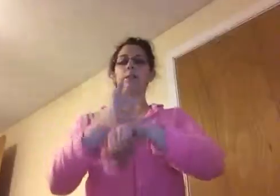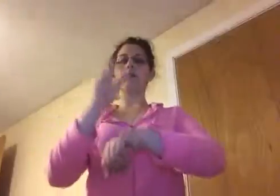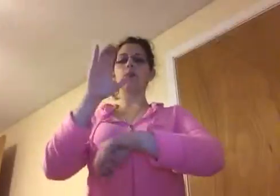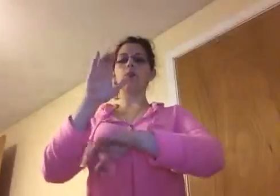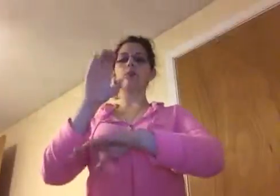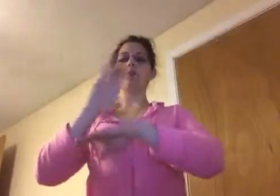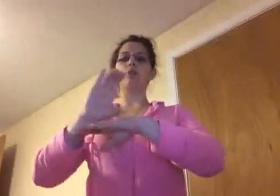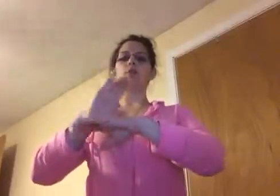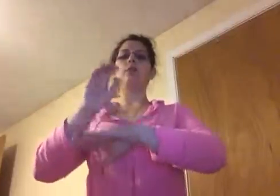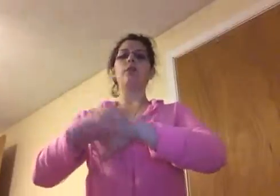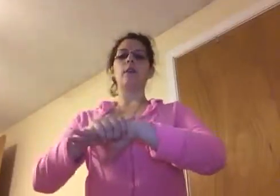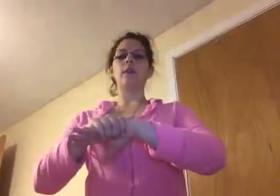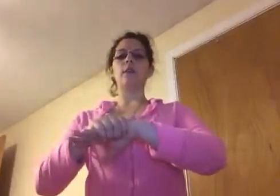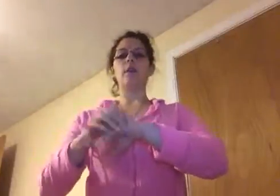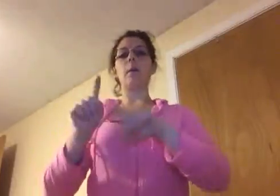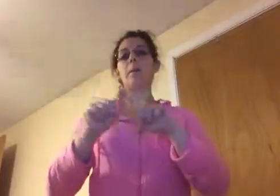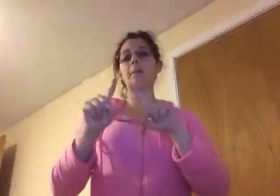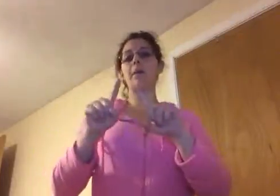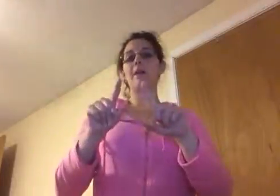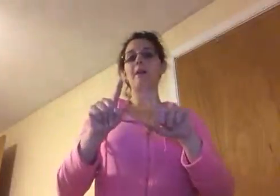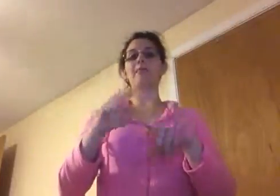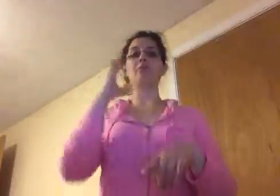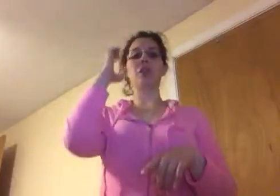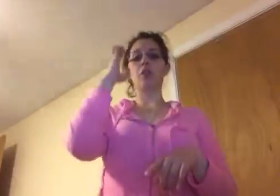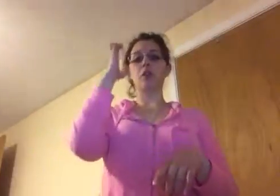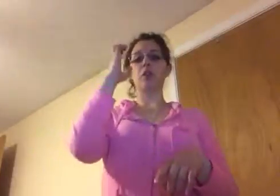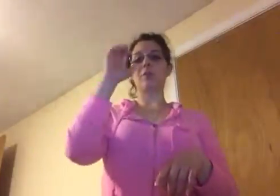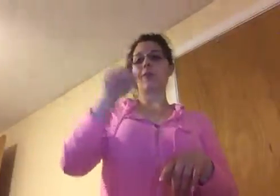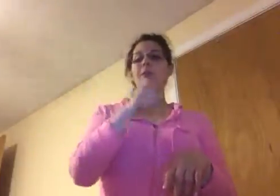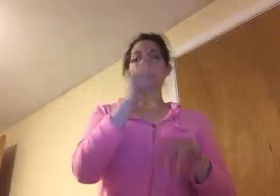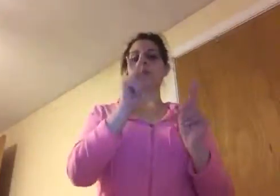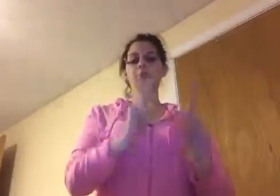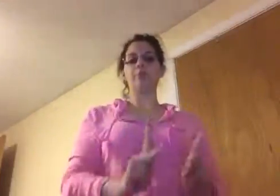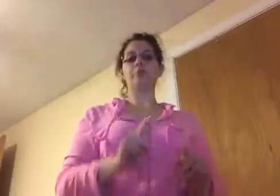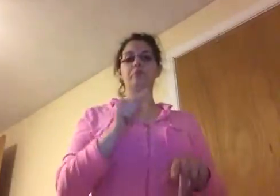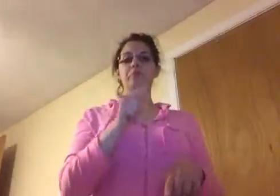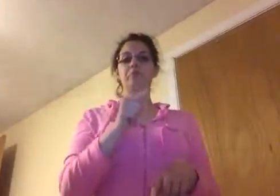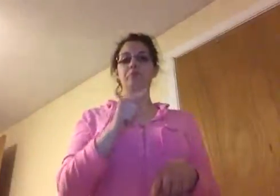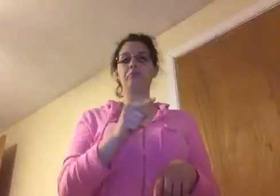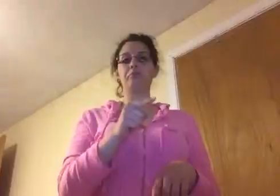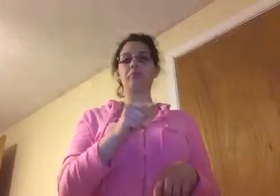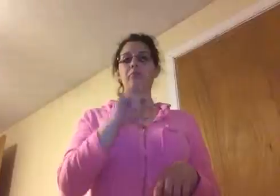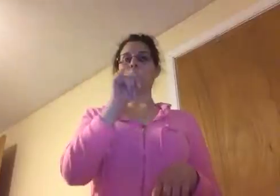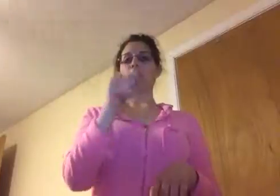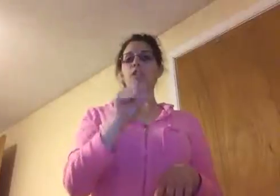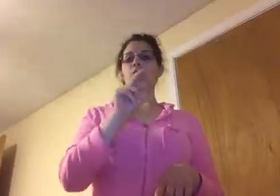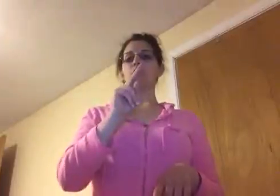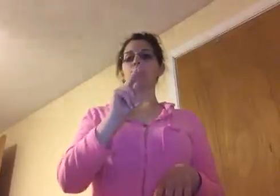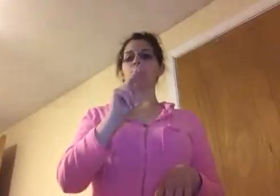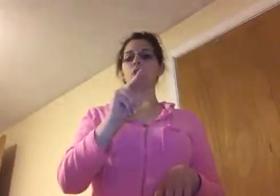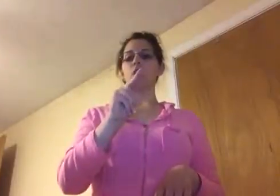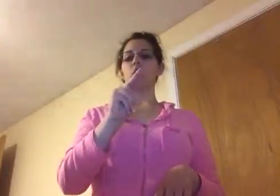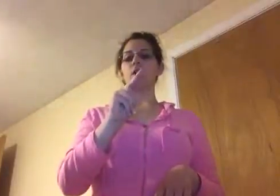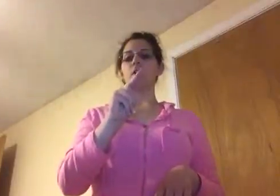Calvin who had his own differences in opinion with the Catholic Church. He felt the Catholic Church was much too